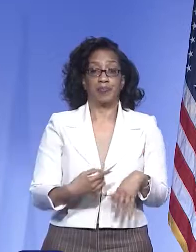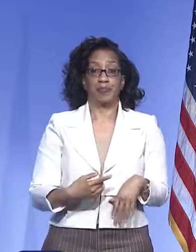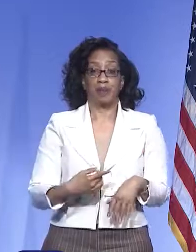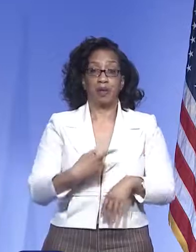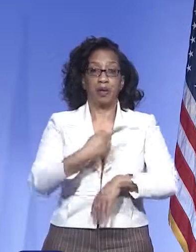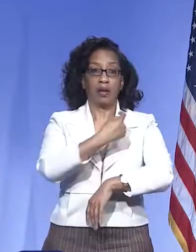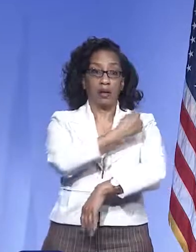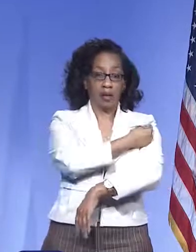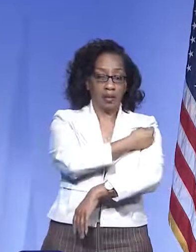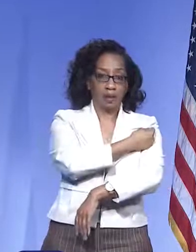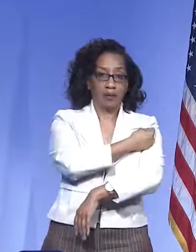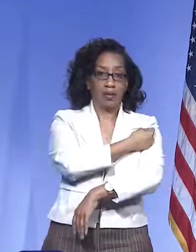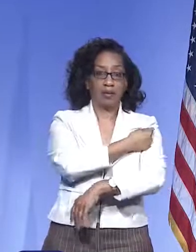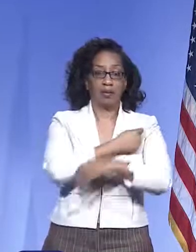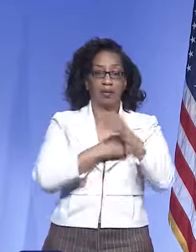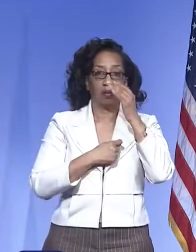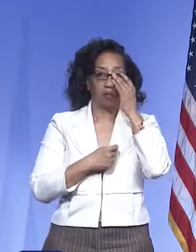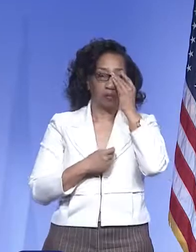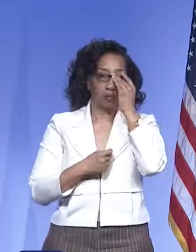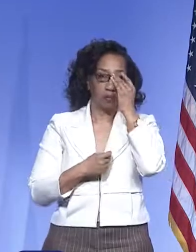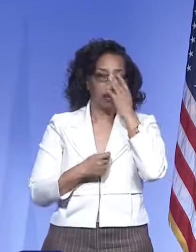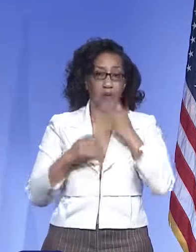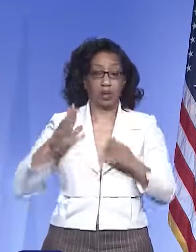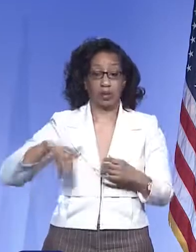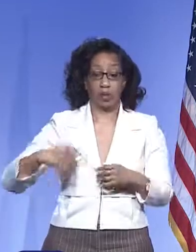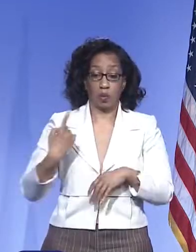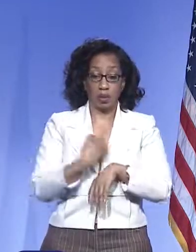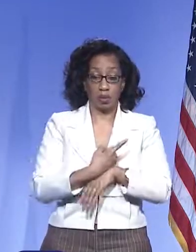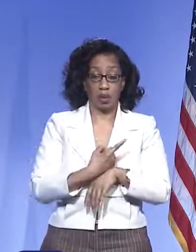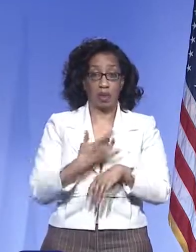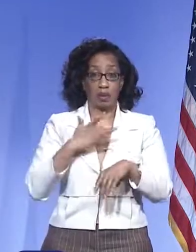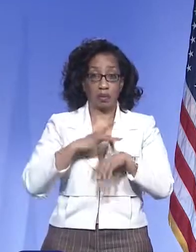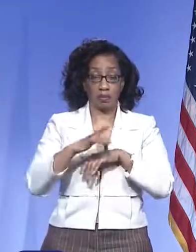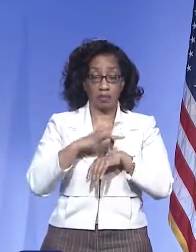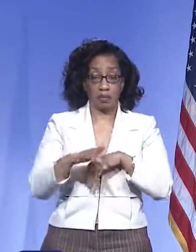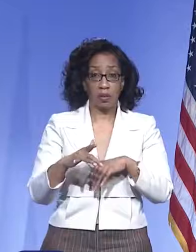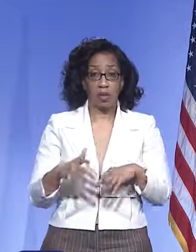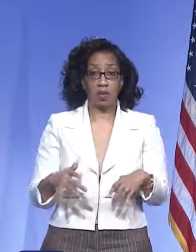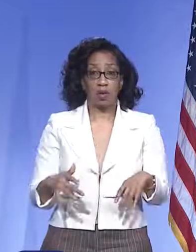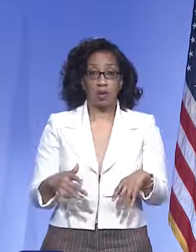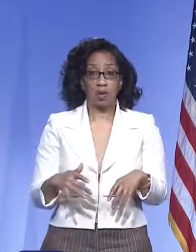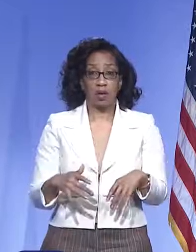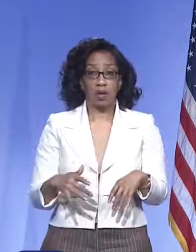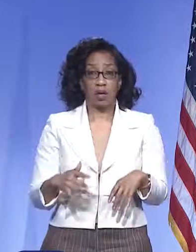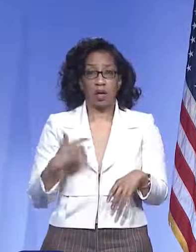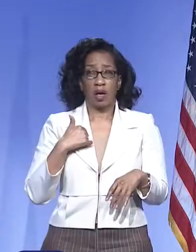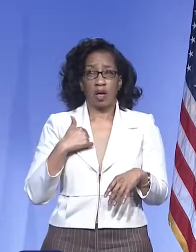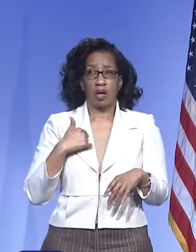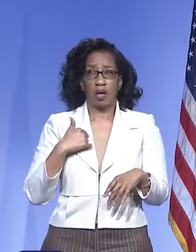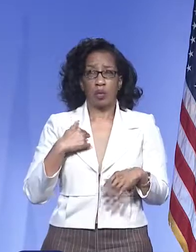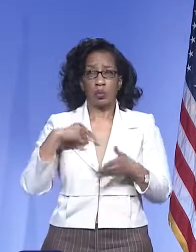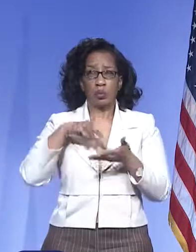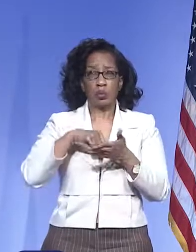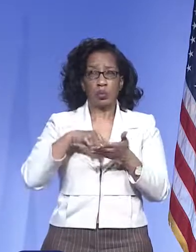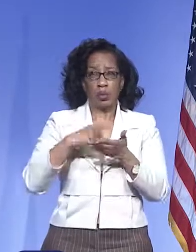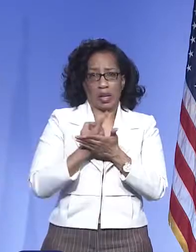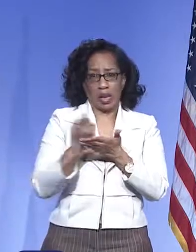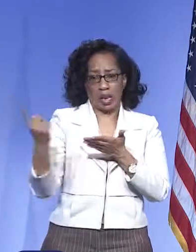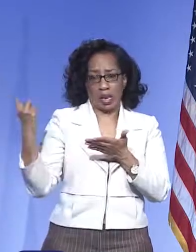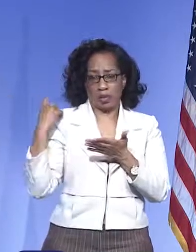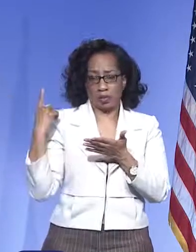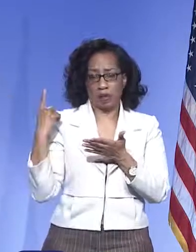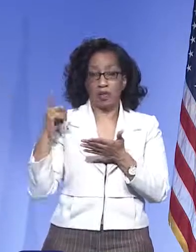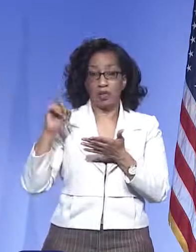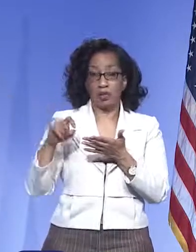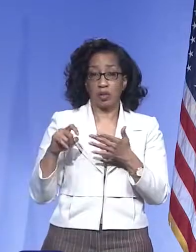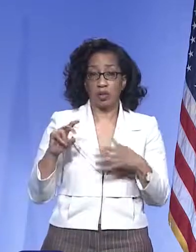was late one day, had an available vaccine. I received it. I was due at the end of last week. I should be